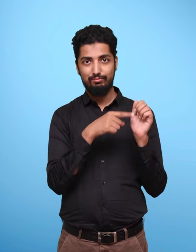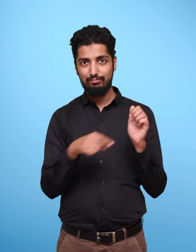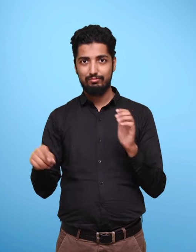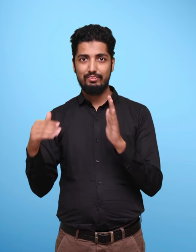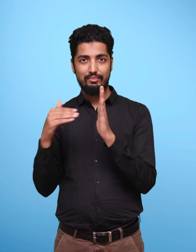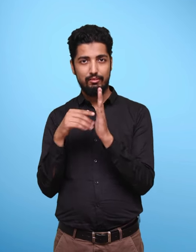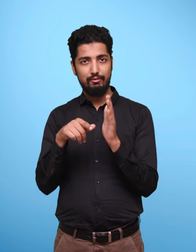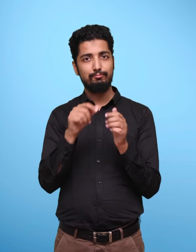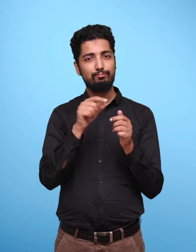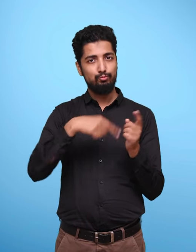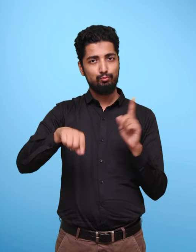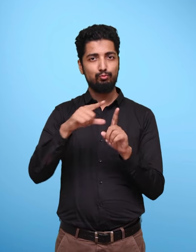Let us write.